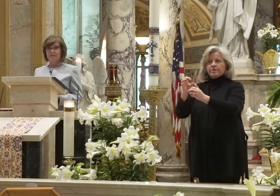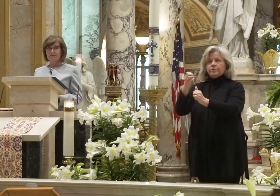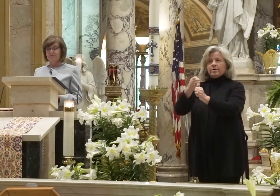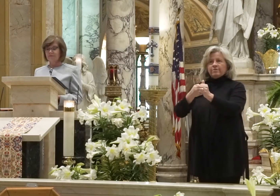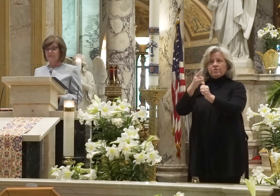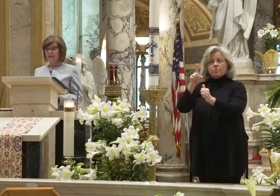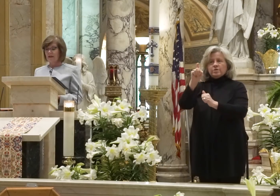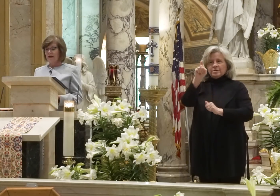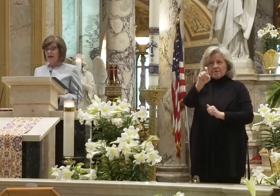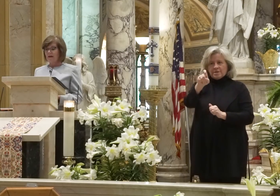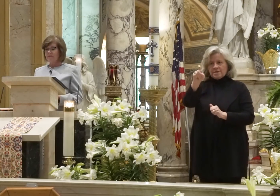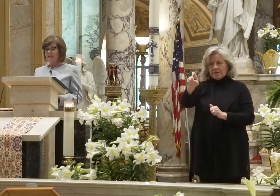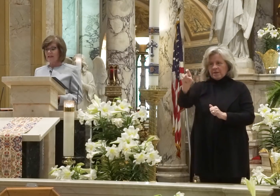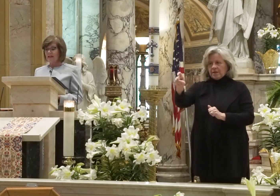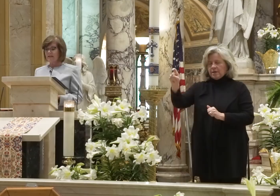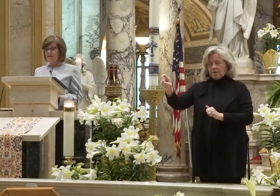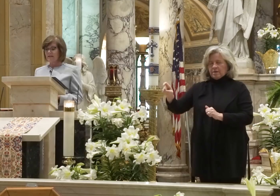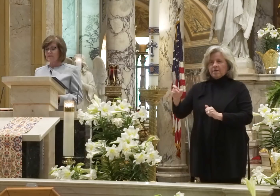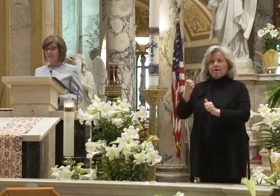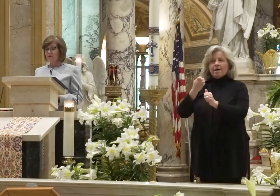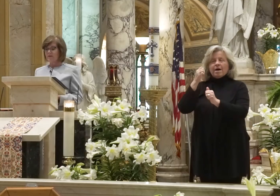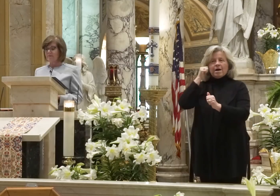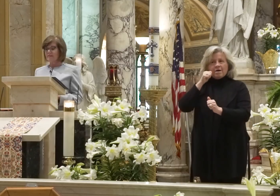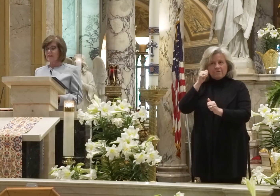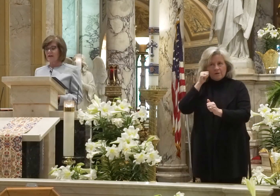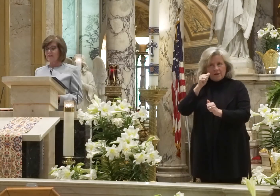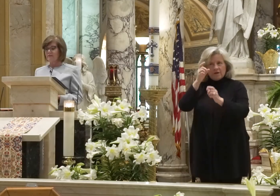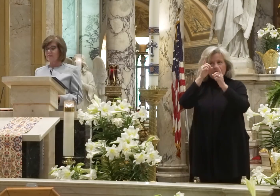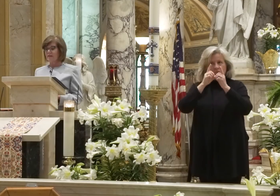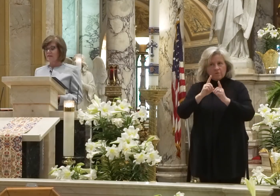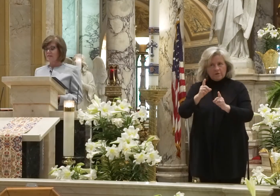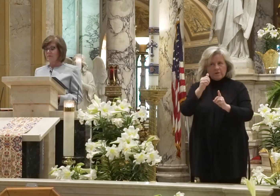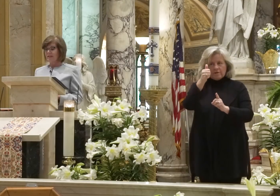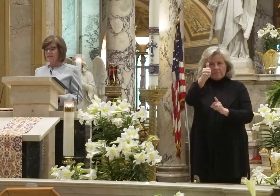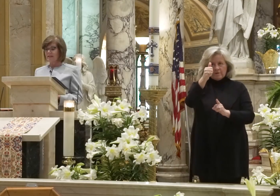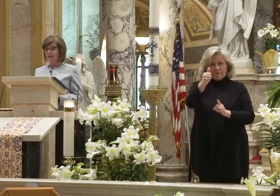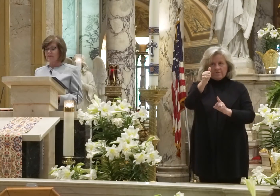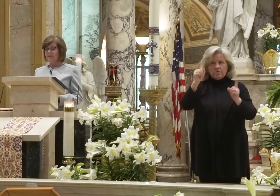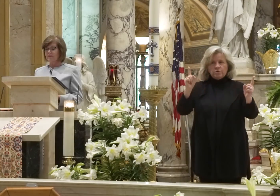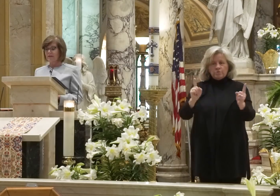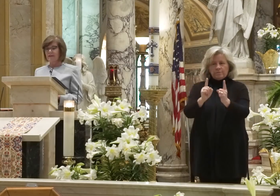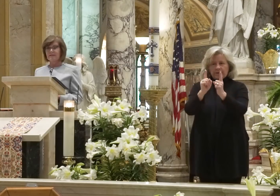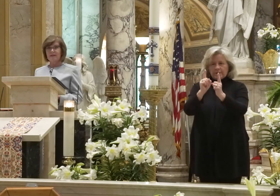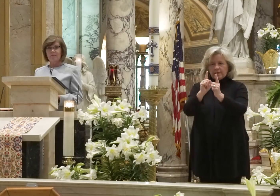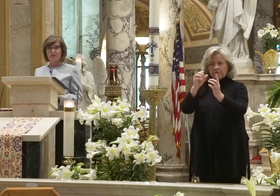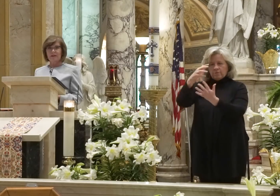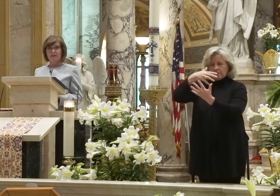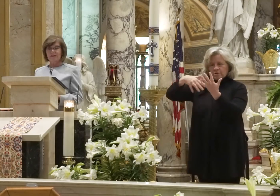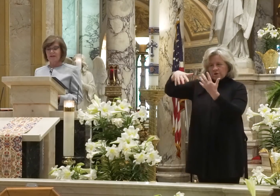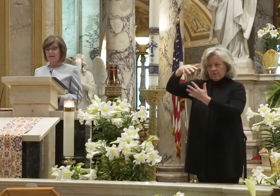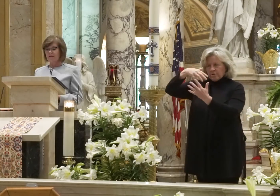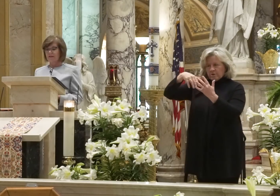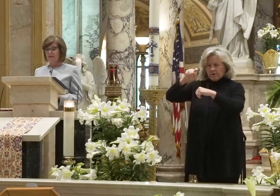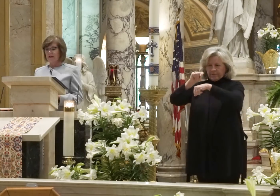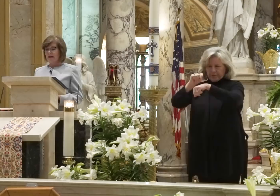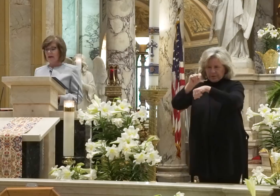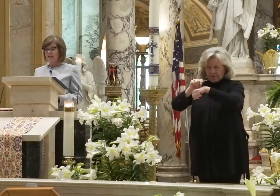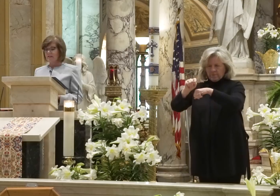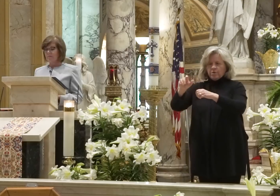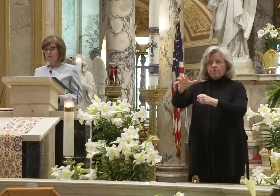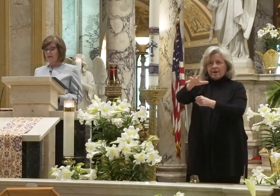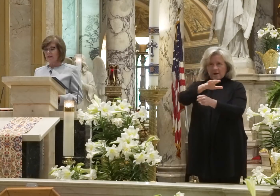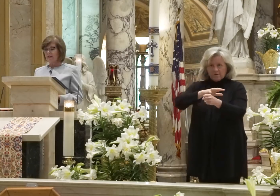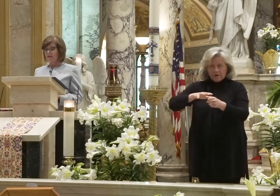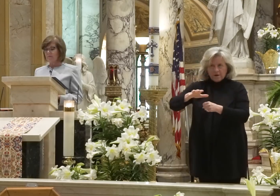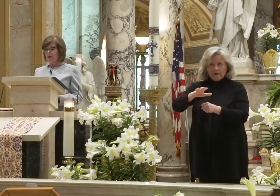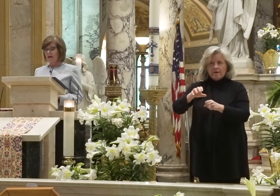need. Every day they devoted themselves to meeting together in the temple area and